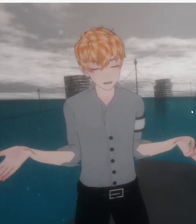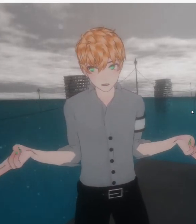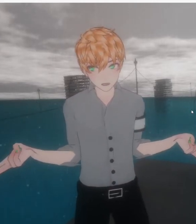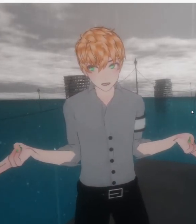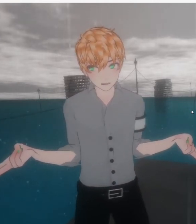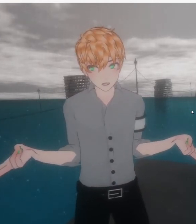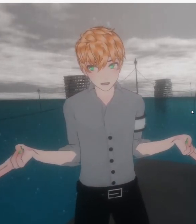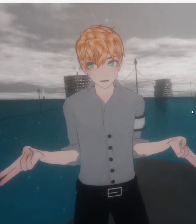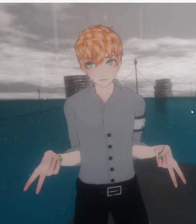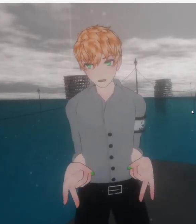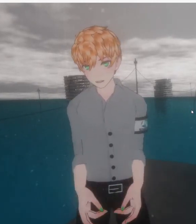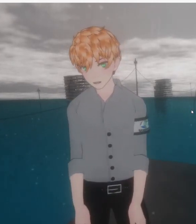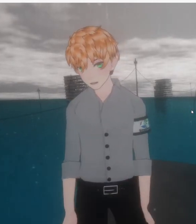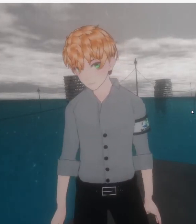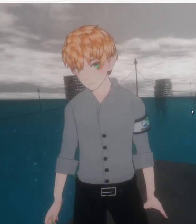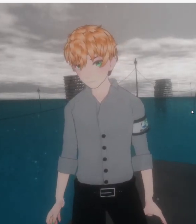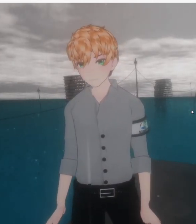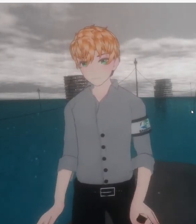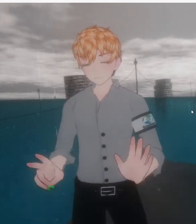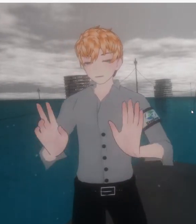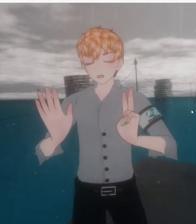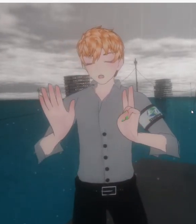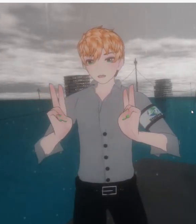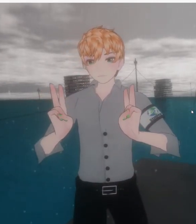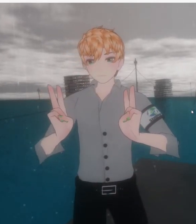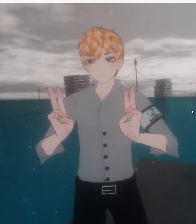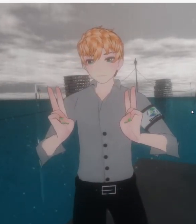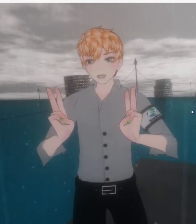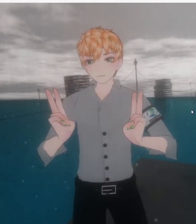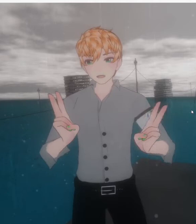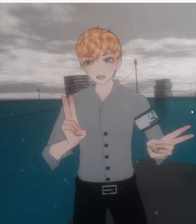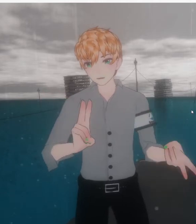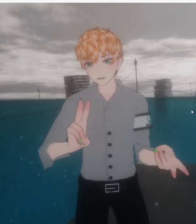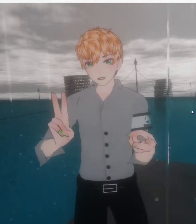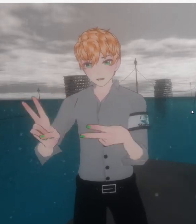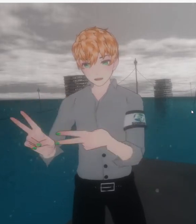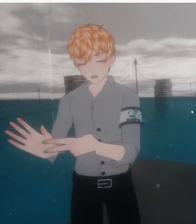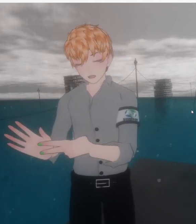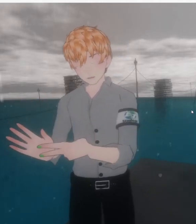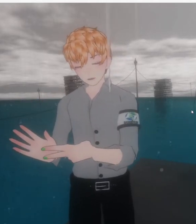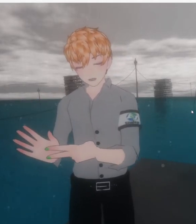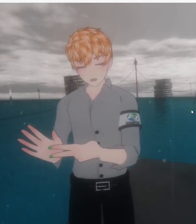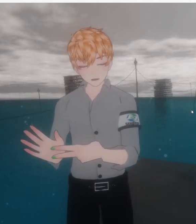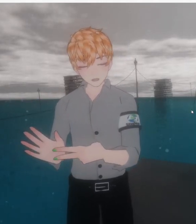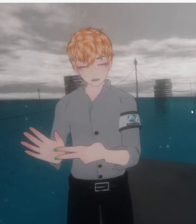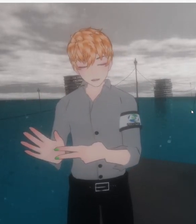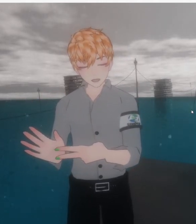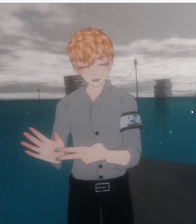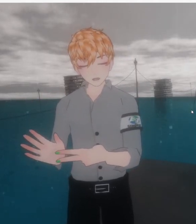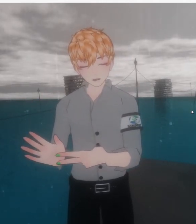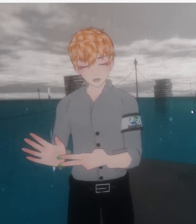is going, let's say. So I'm going to develop an emotional perspective on